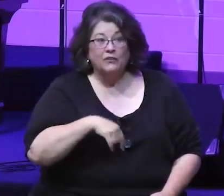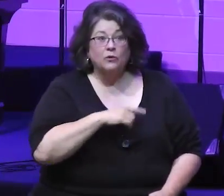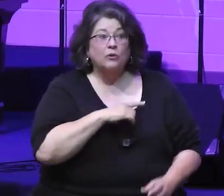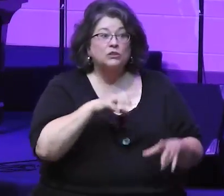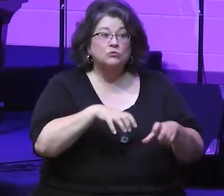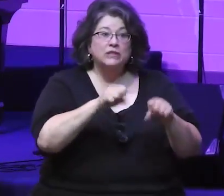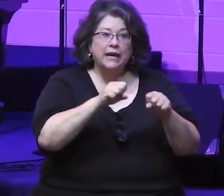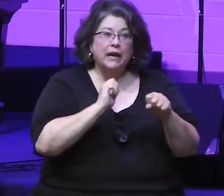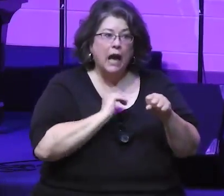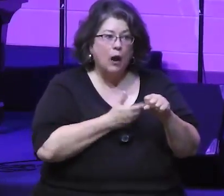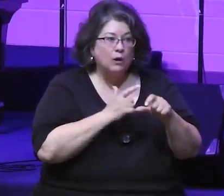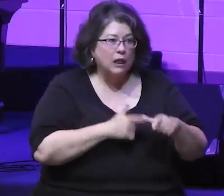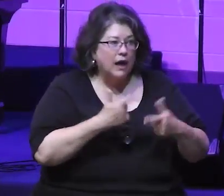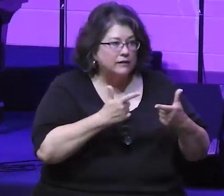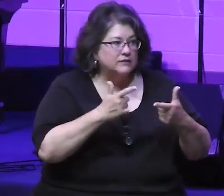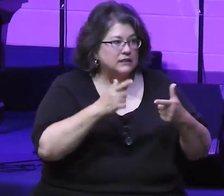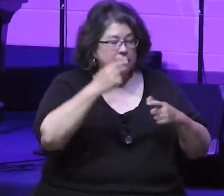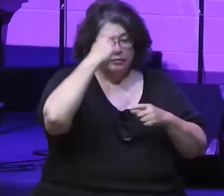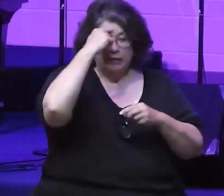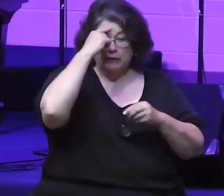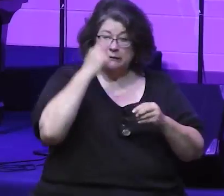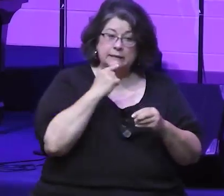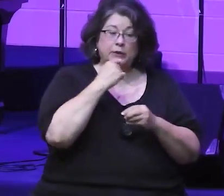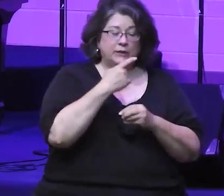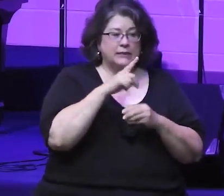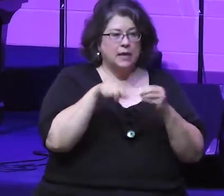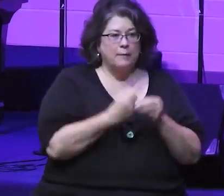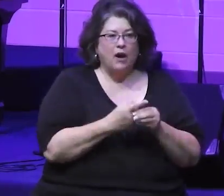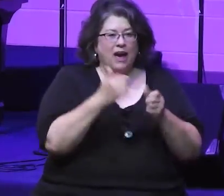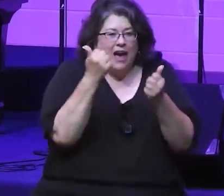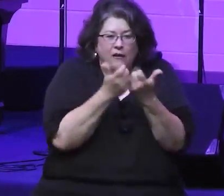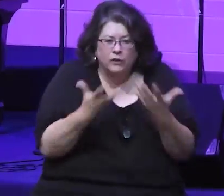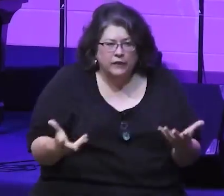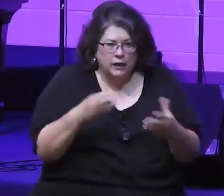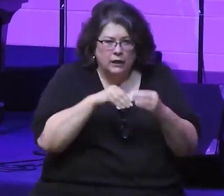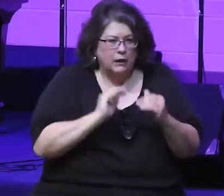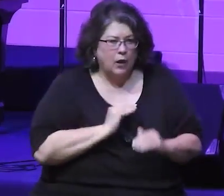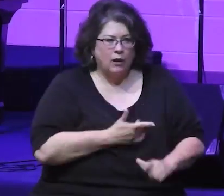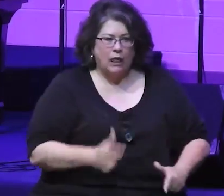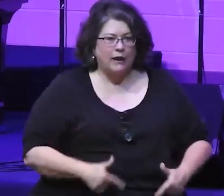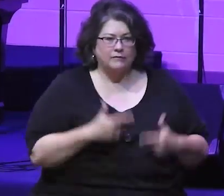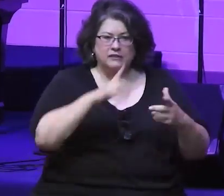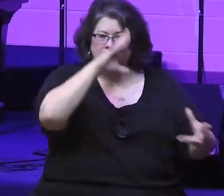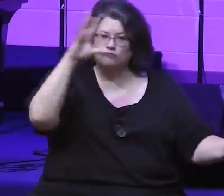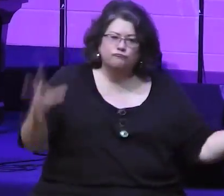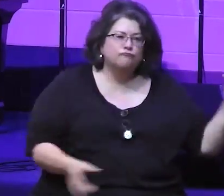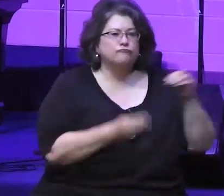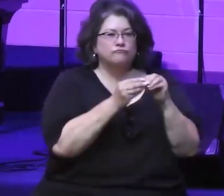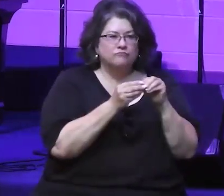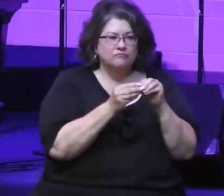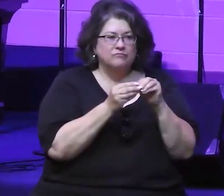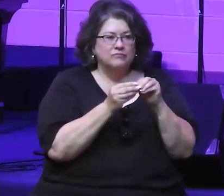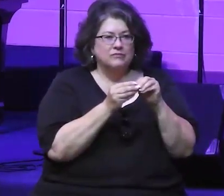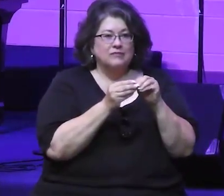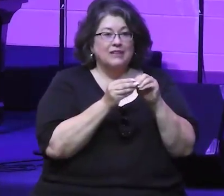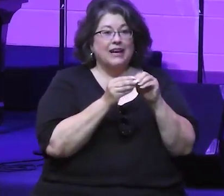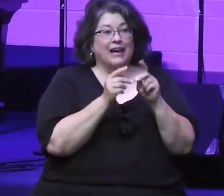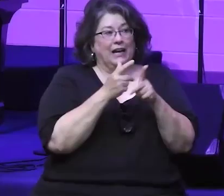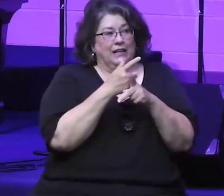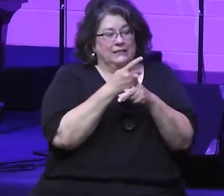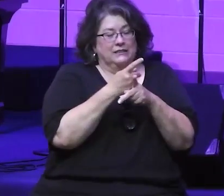think very seriously about investing the whole of who we are as stewardship, that's going to risk our time,